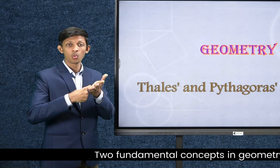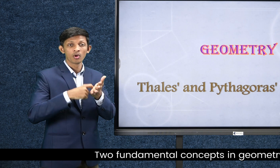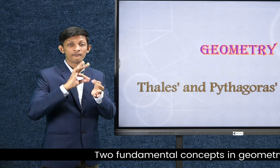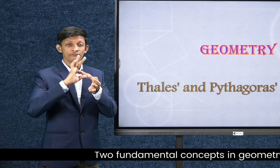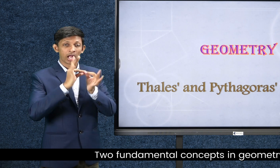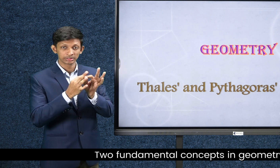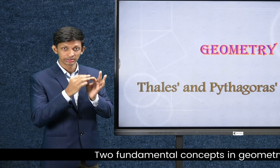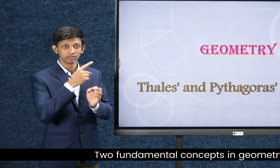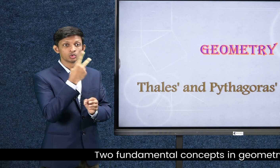geometry.